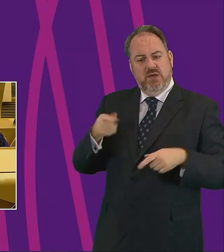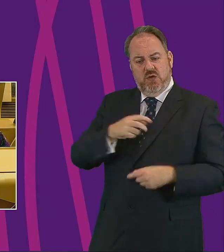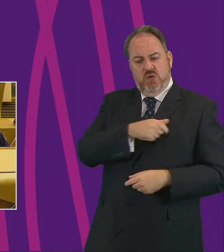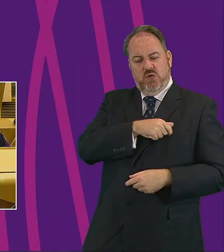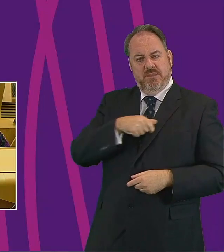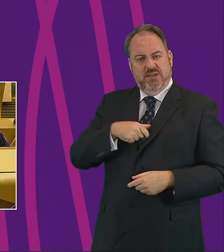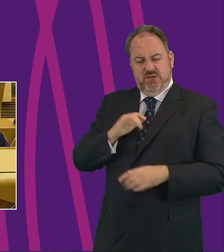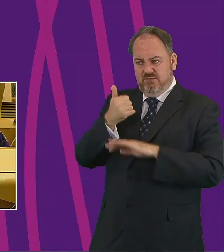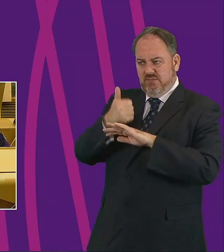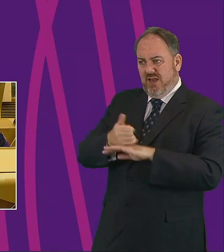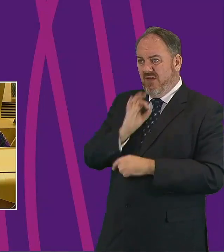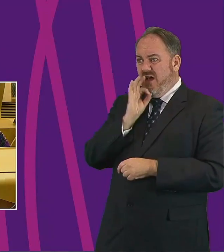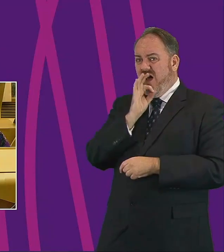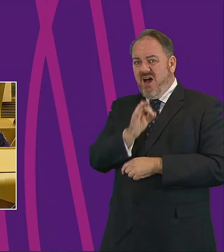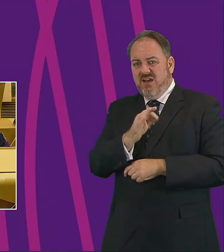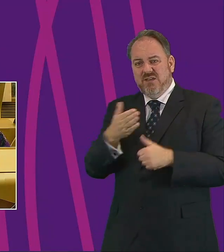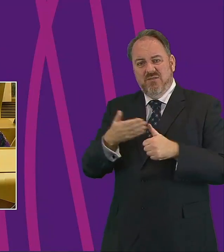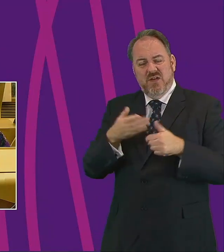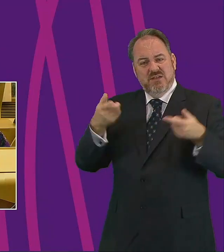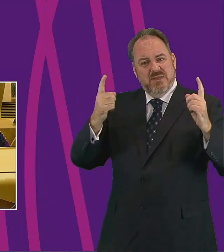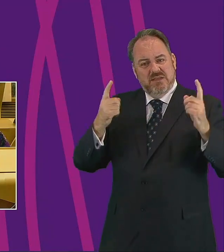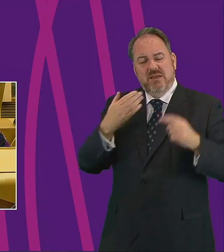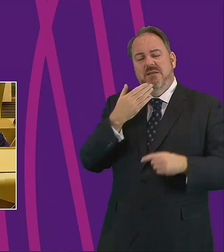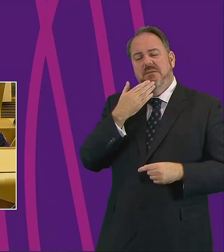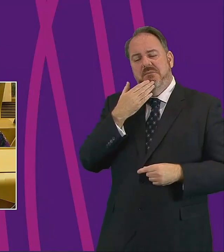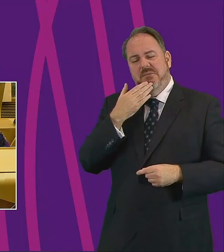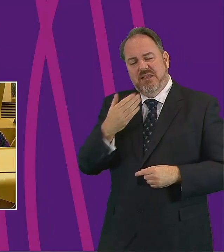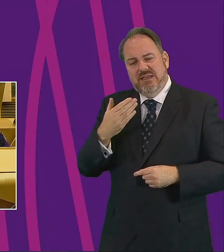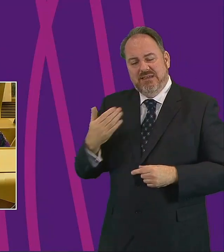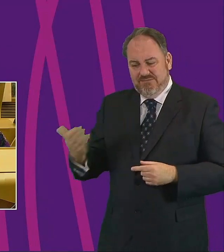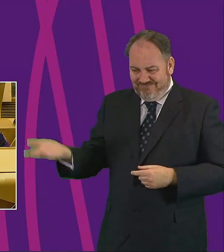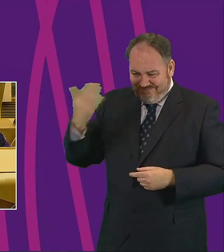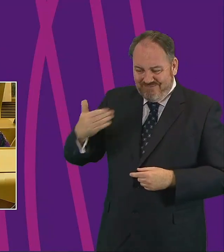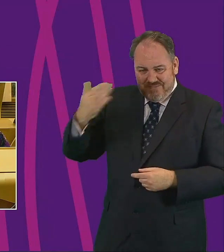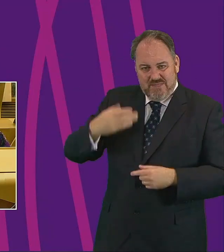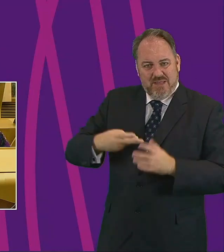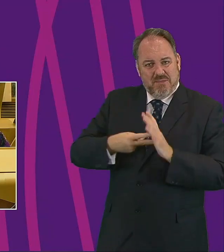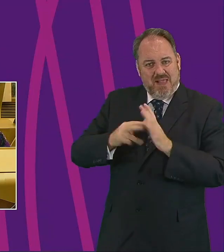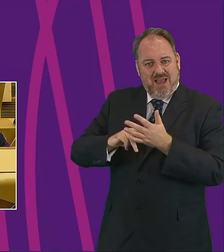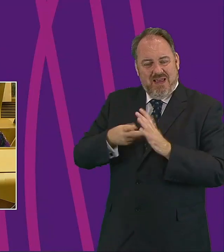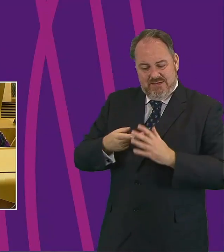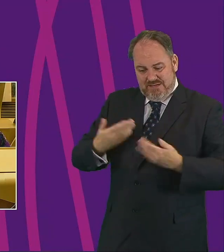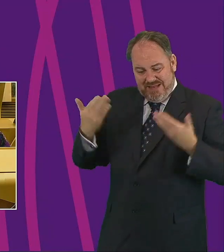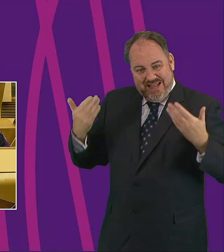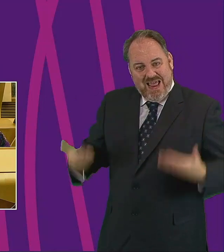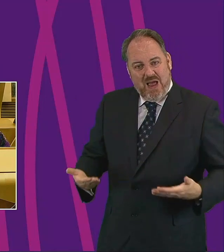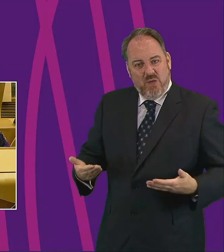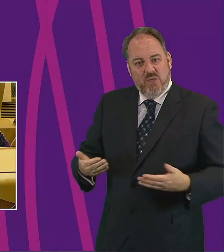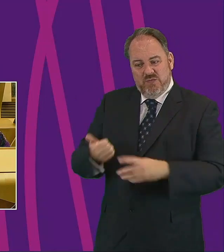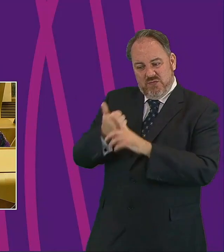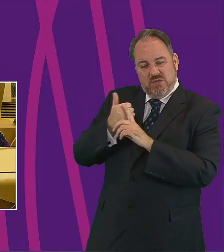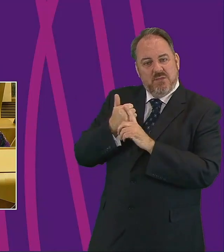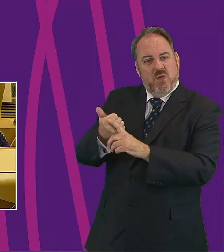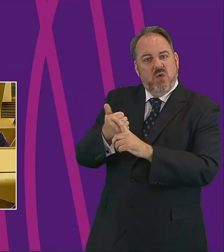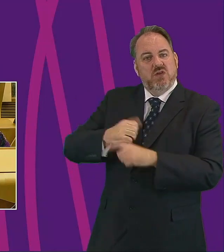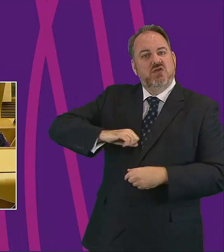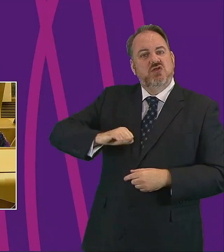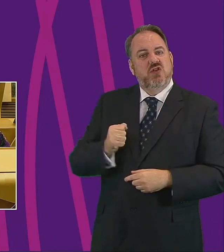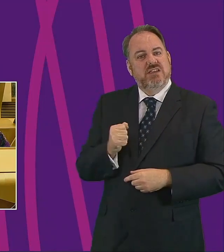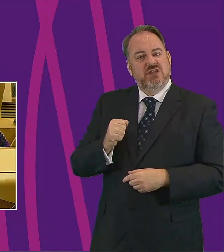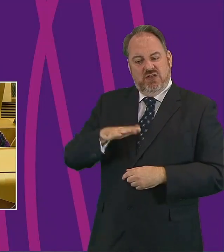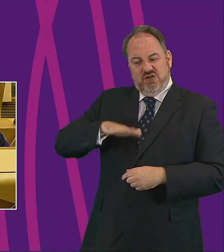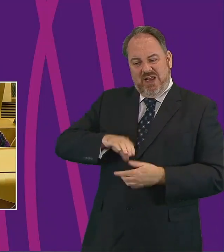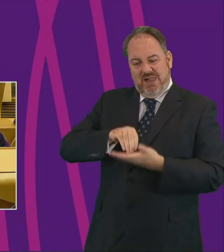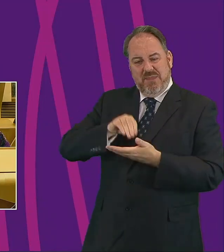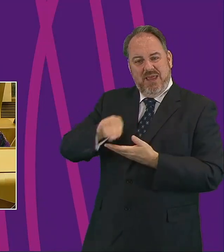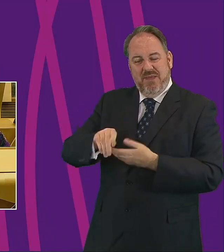on the First Minister to bring forward, not to delay, but to bring forward an equivalent of the Scottish child payment. In a joint plea